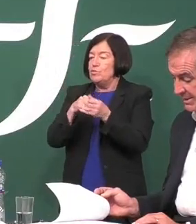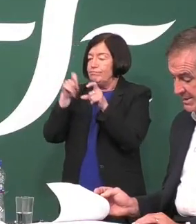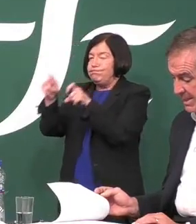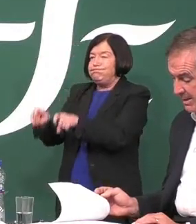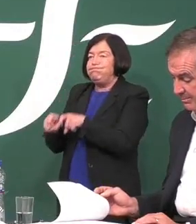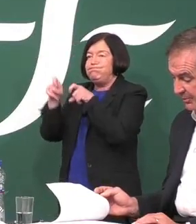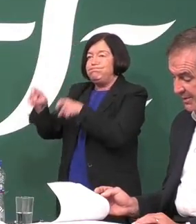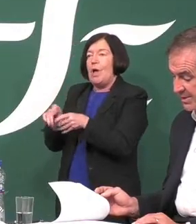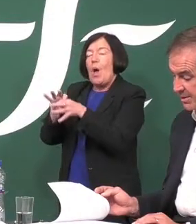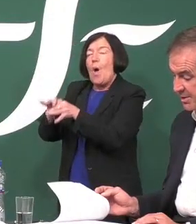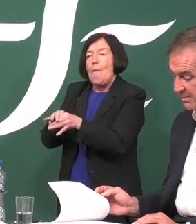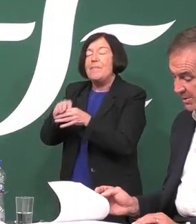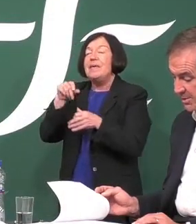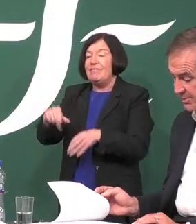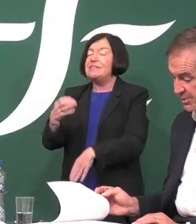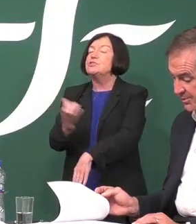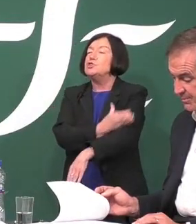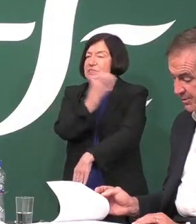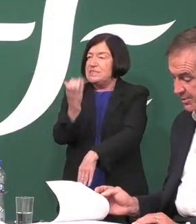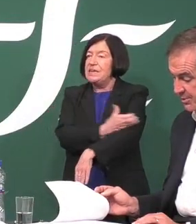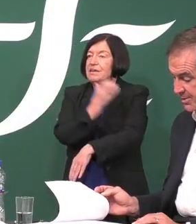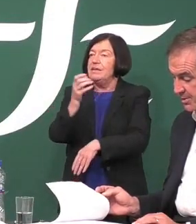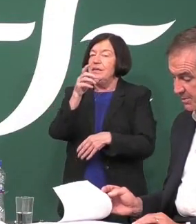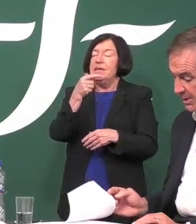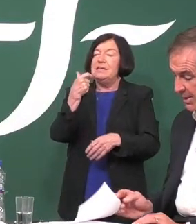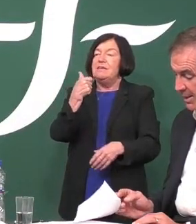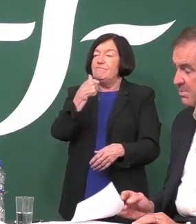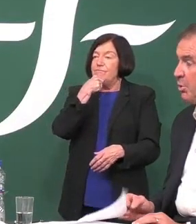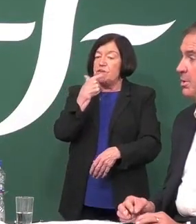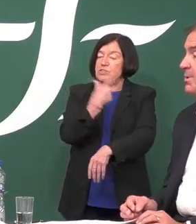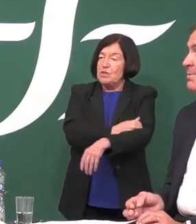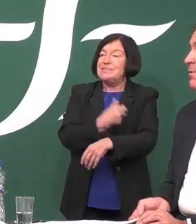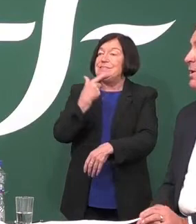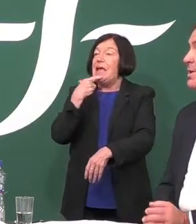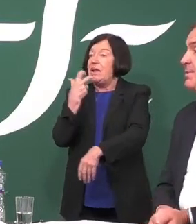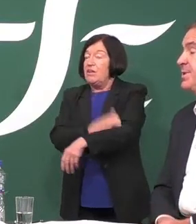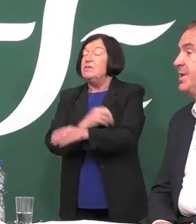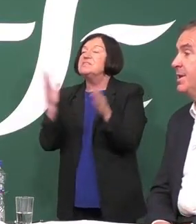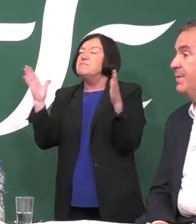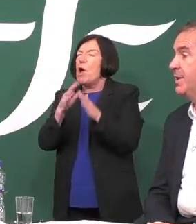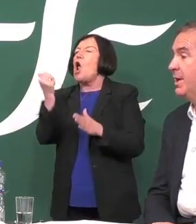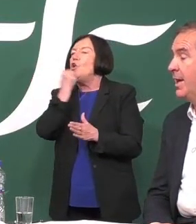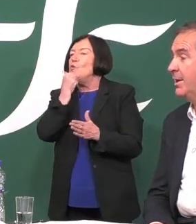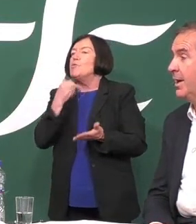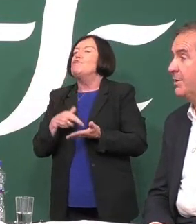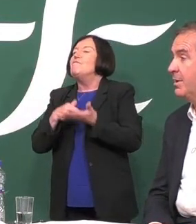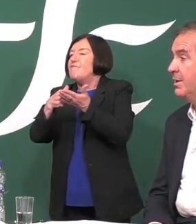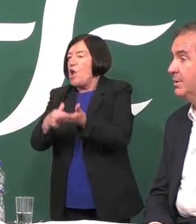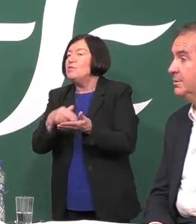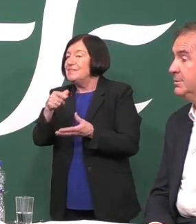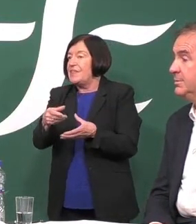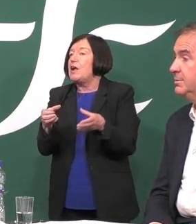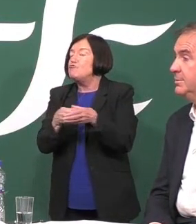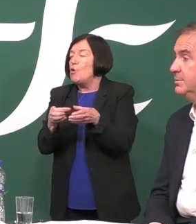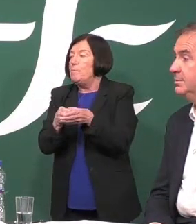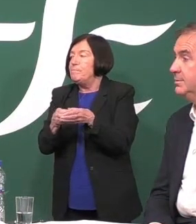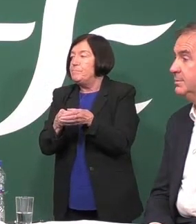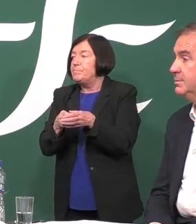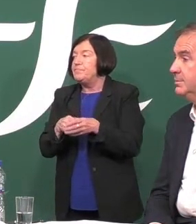housebound. So that's continuing in terms of dose 1 and dose 2. Small numbers of referrals, I would say, even in that category.